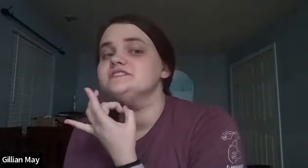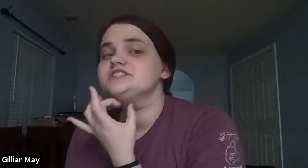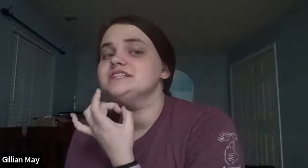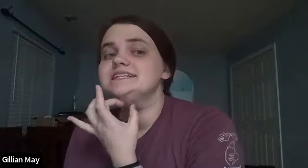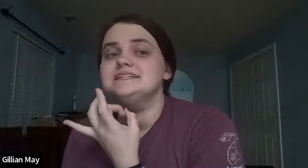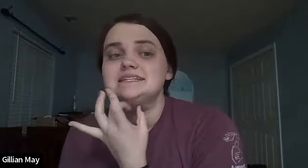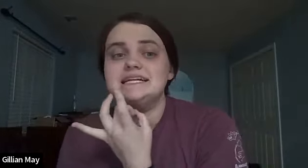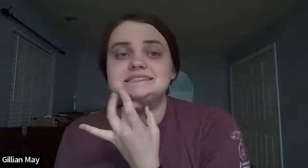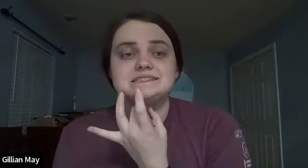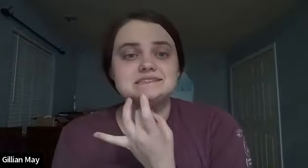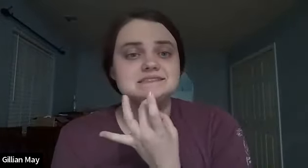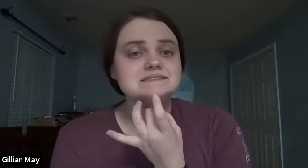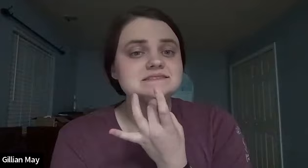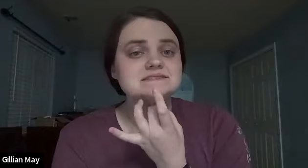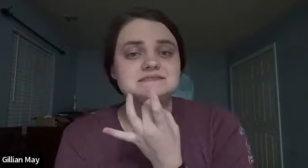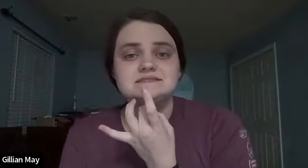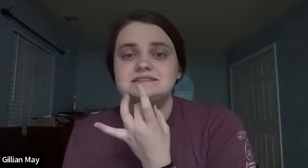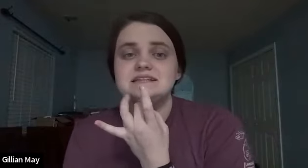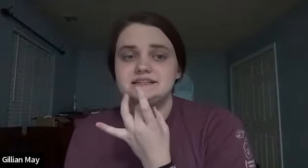your chin. Light.